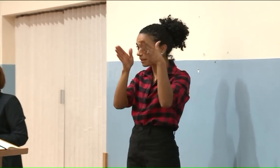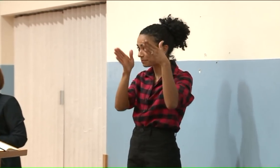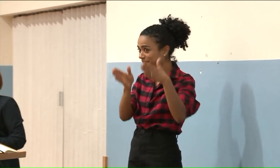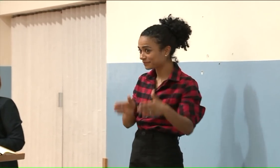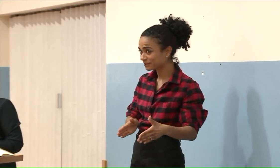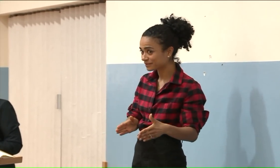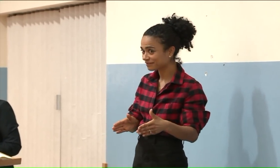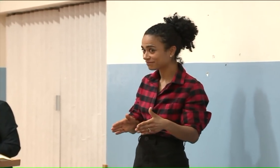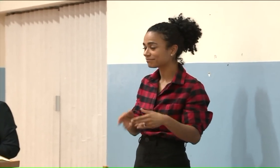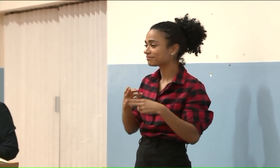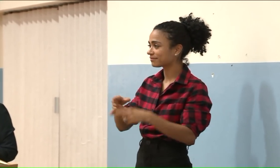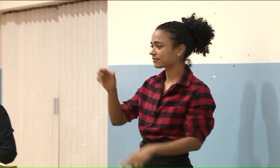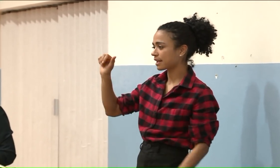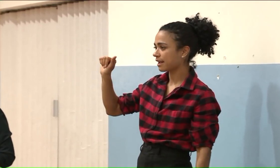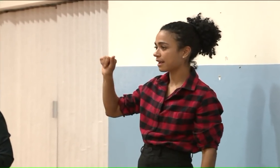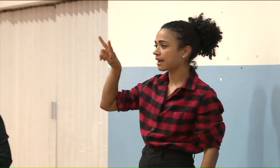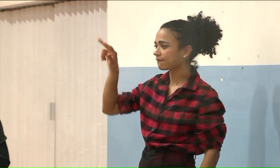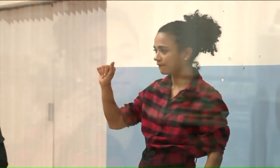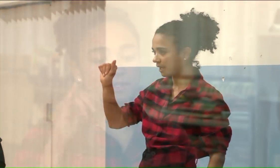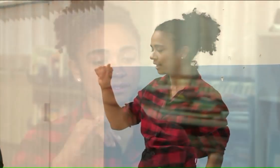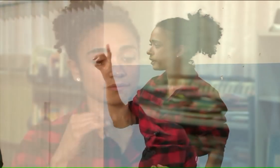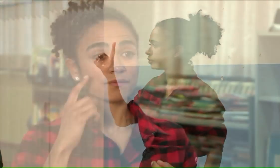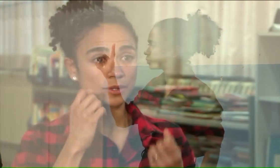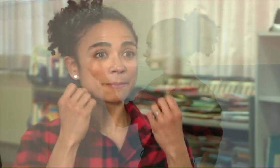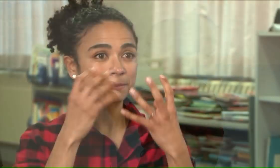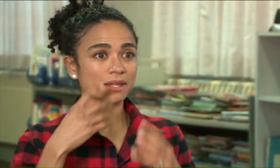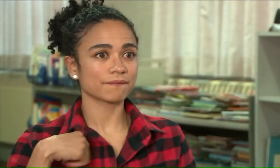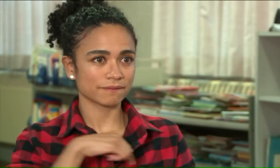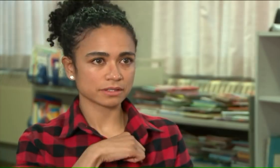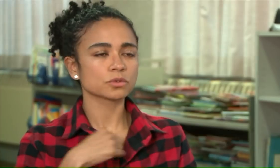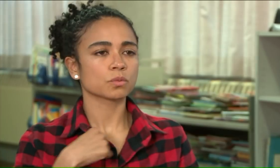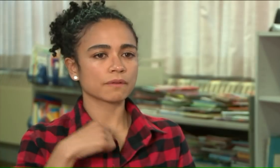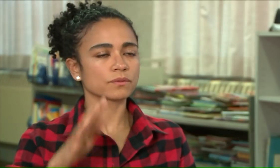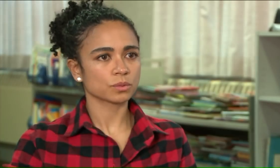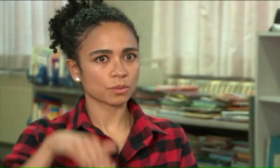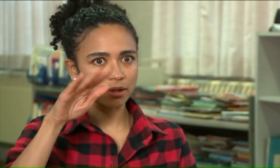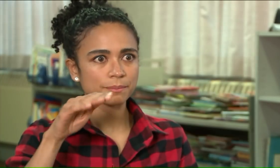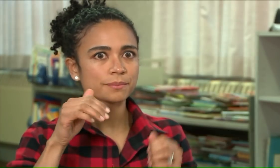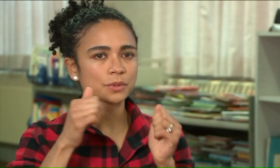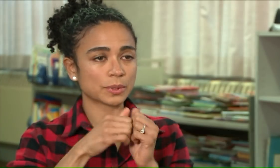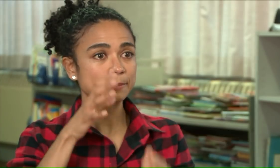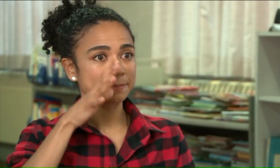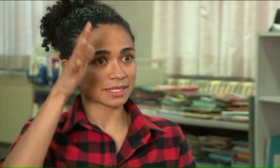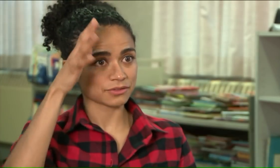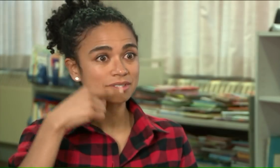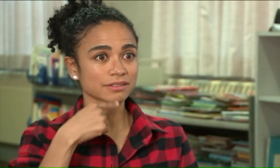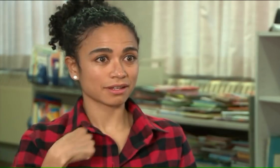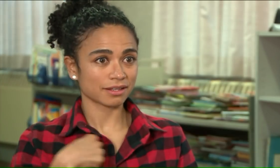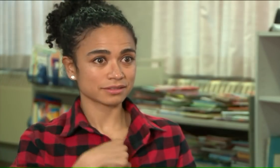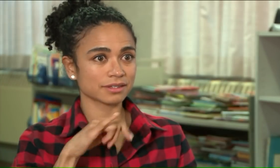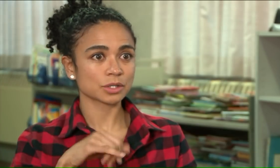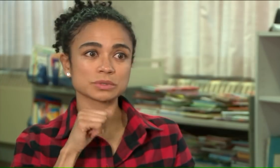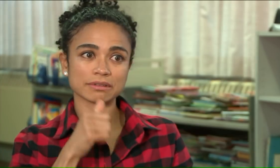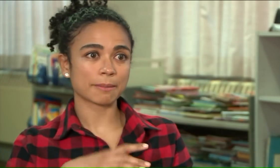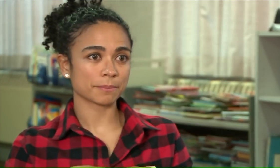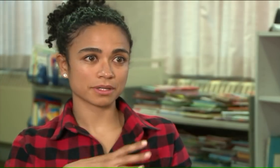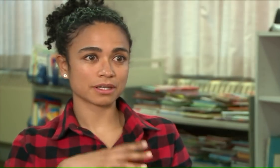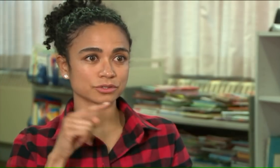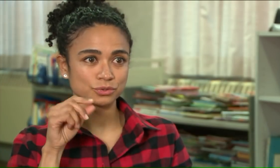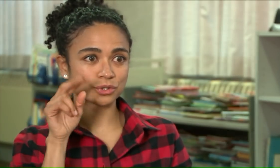interacting with people who are deaf? I think for many of us who are deaf, we've grown up with parents telling us that we've all grown